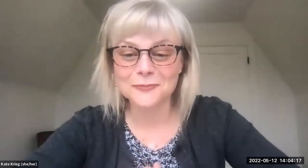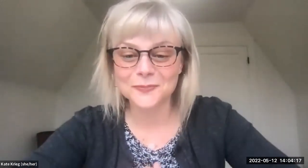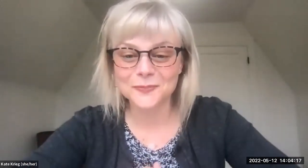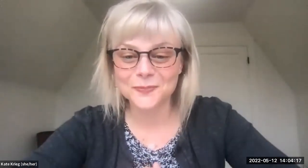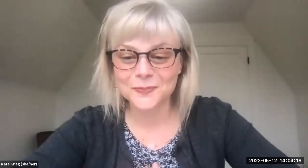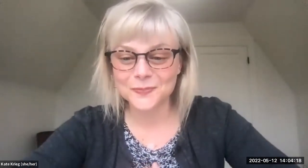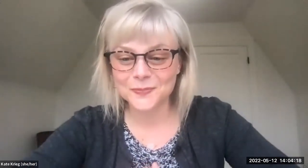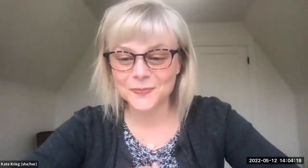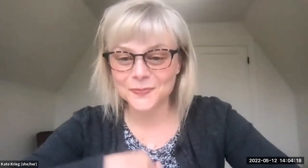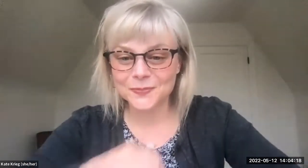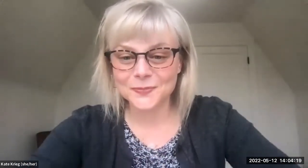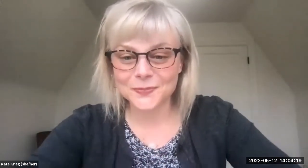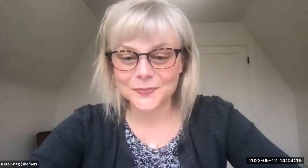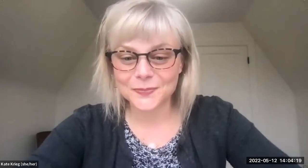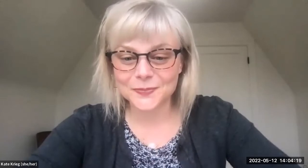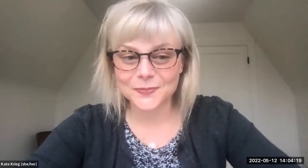fall.